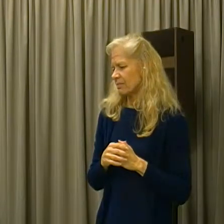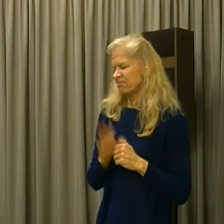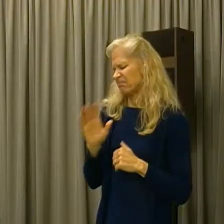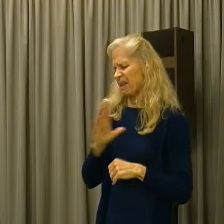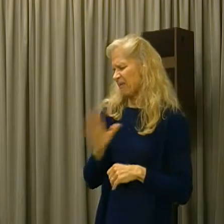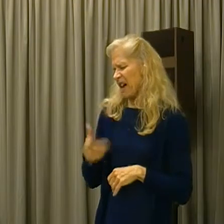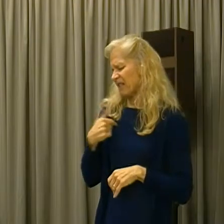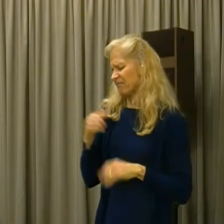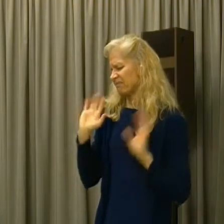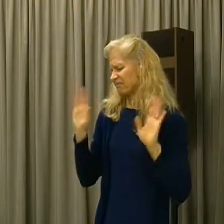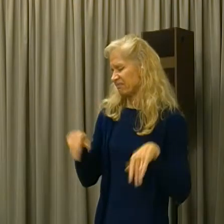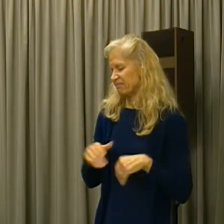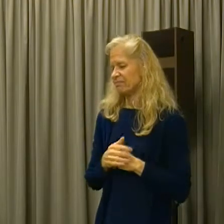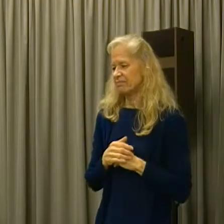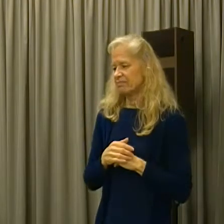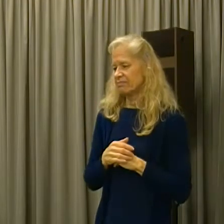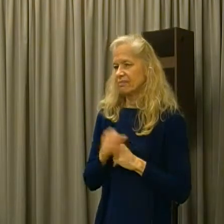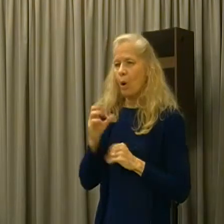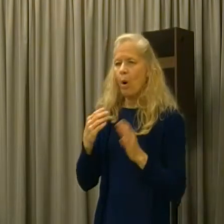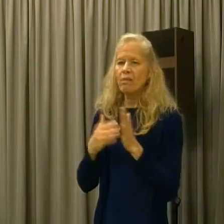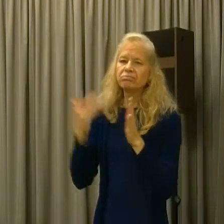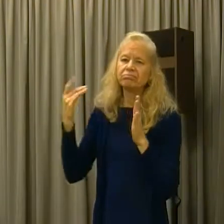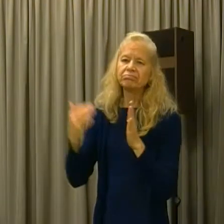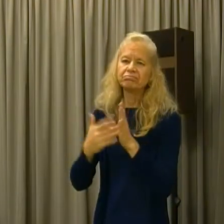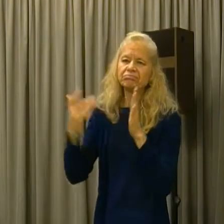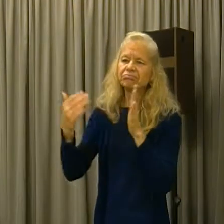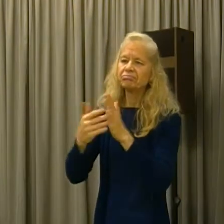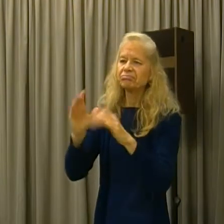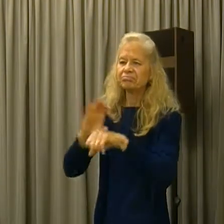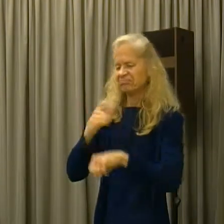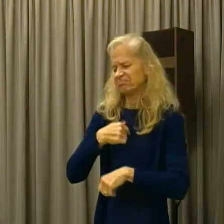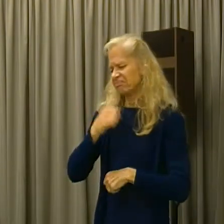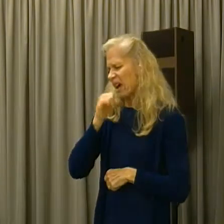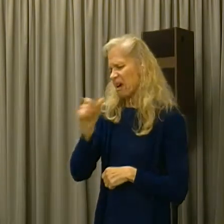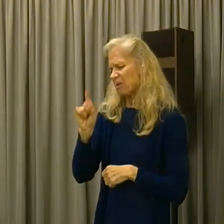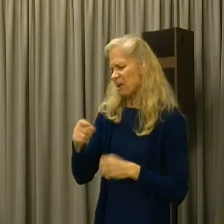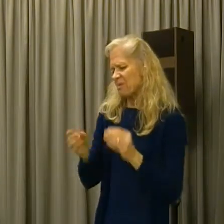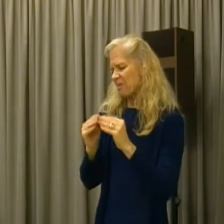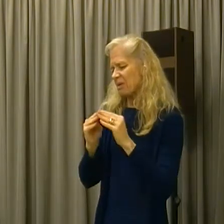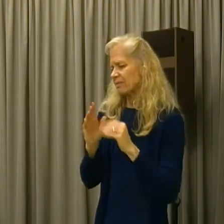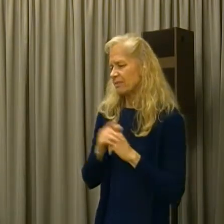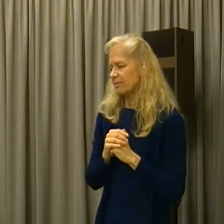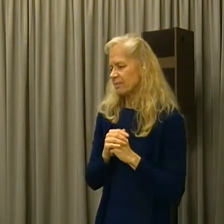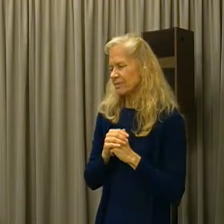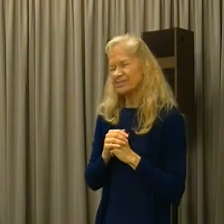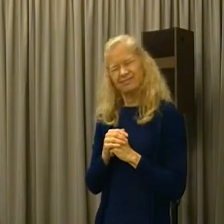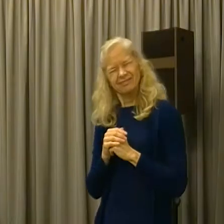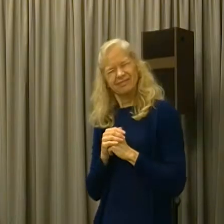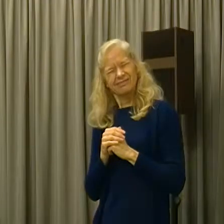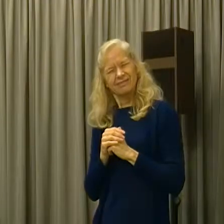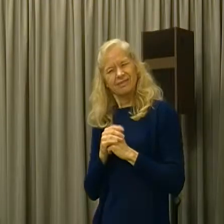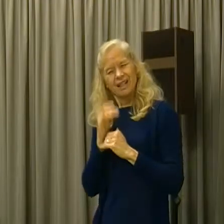thought rejection, casting down imaginations, those things that don't line up with the will of God.